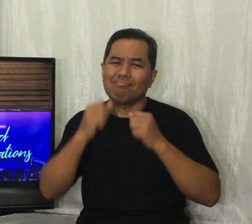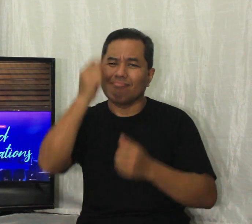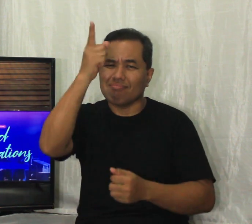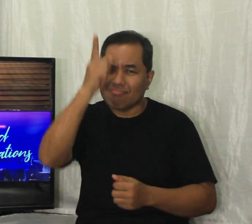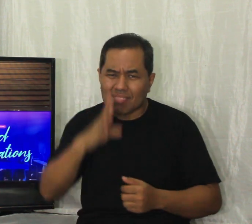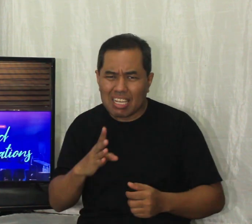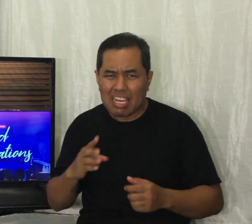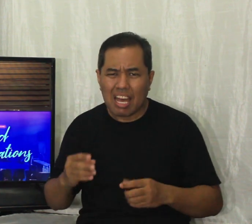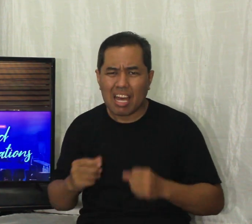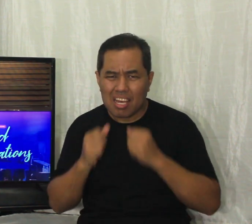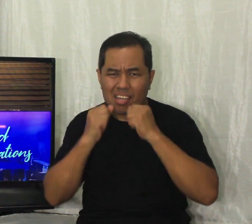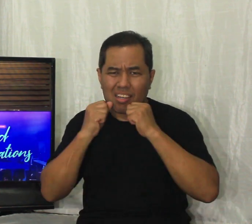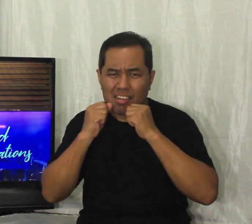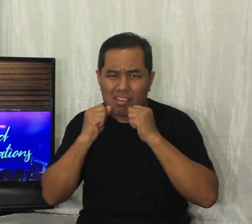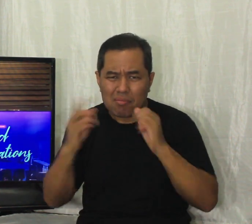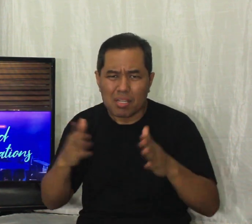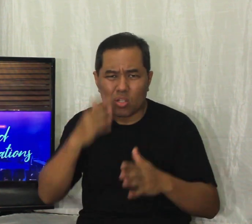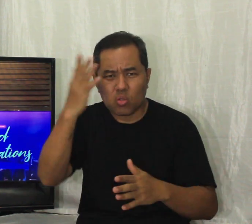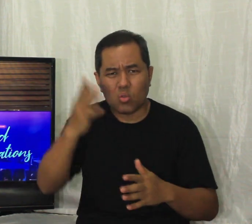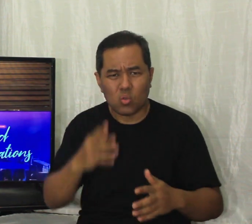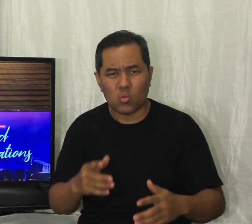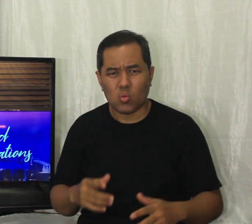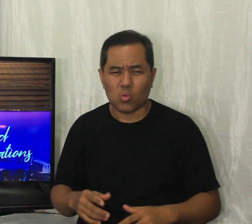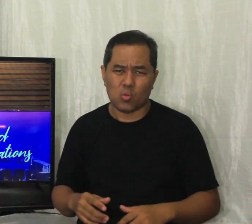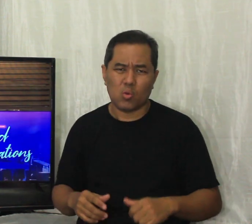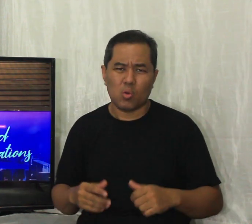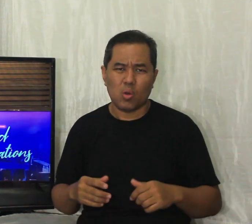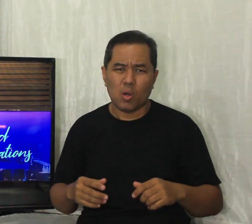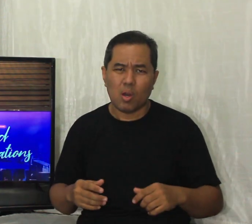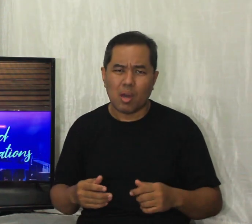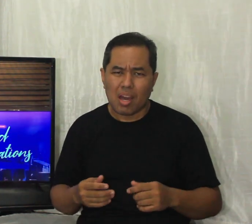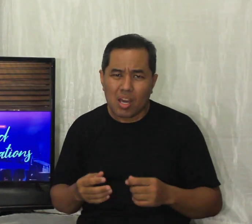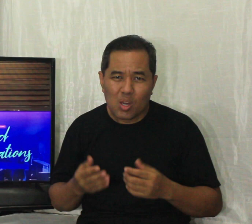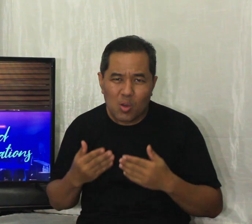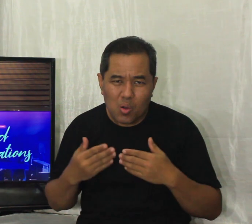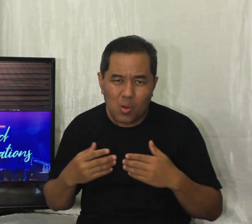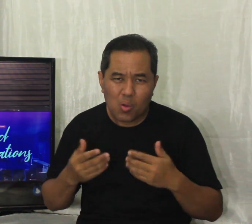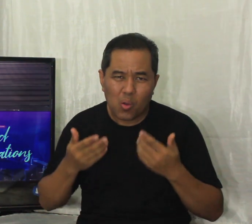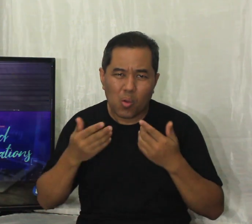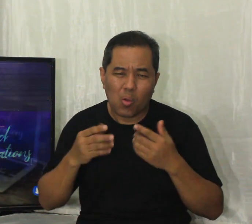you so much, and be blessed always.